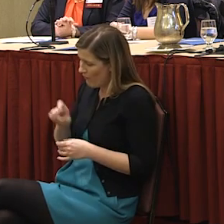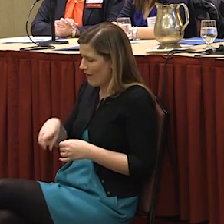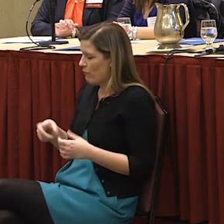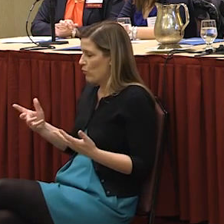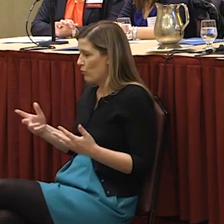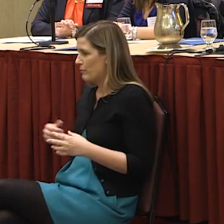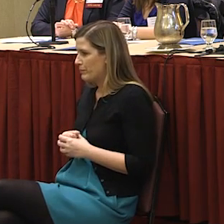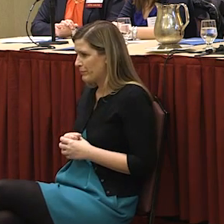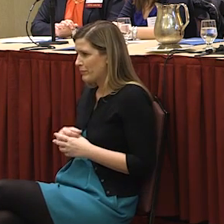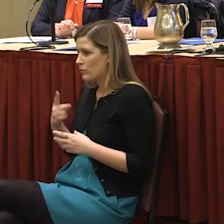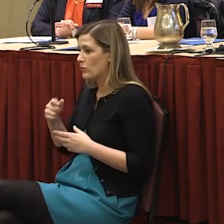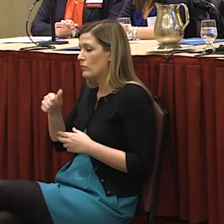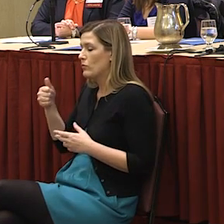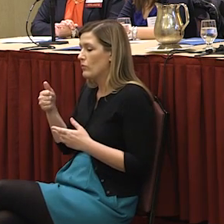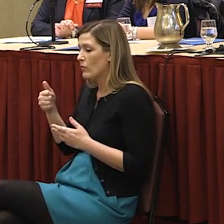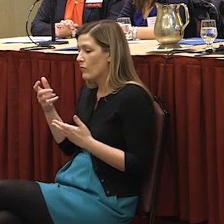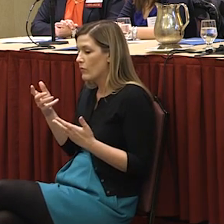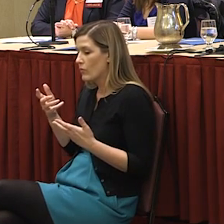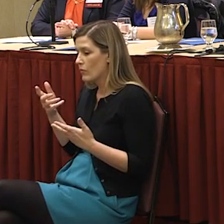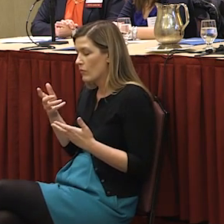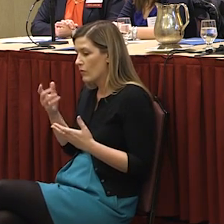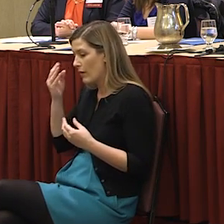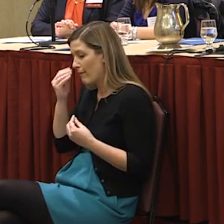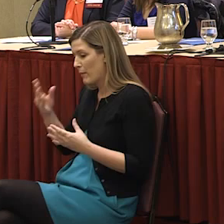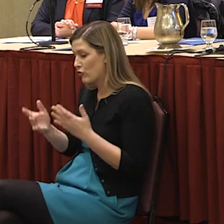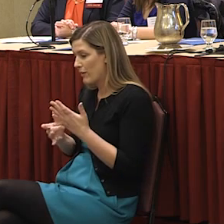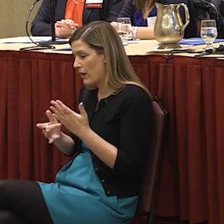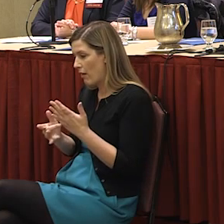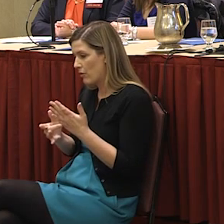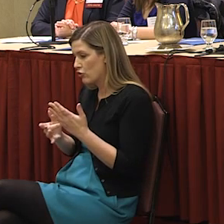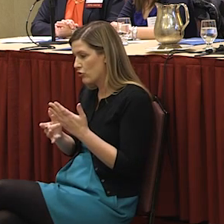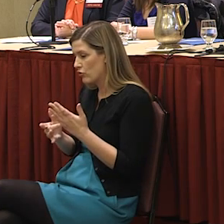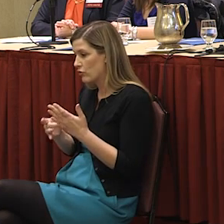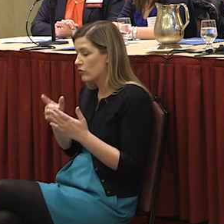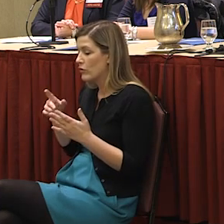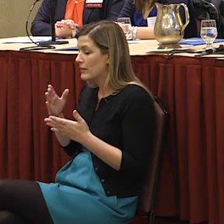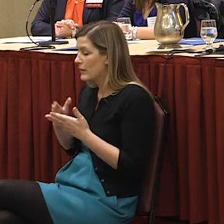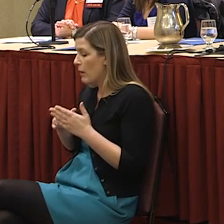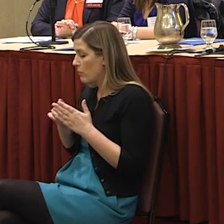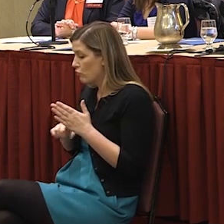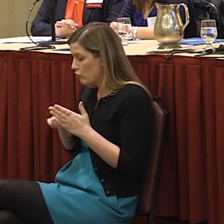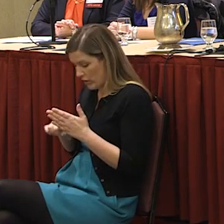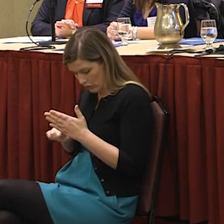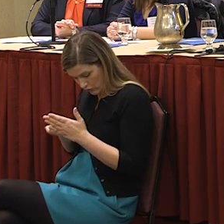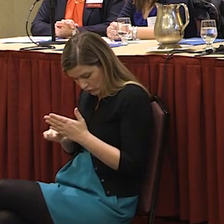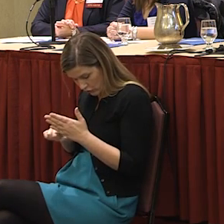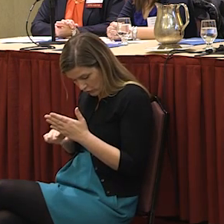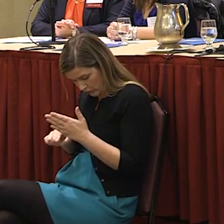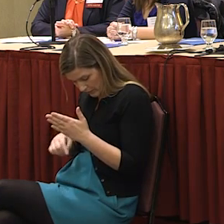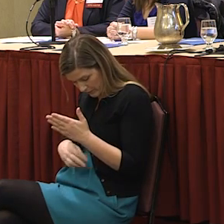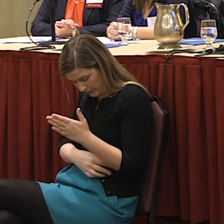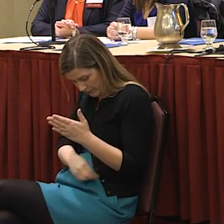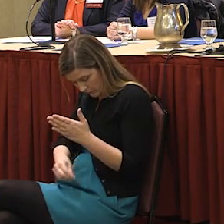well. One other thing is information technology. There have been studies shown, and I have another report on that. If